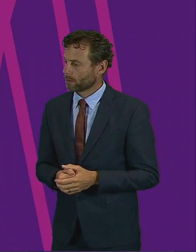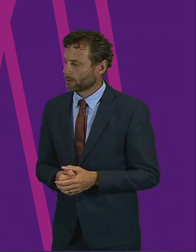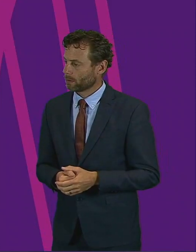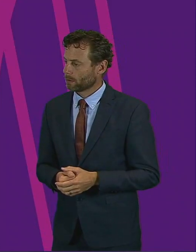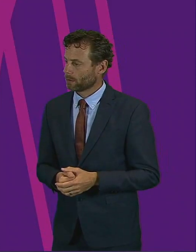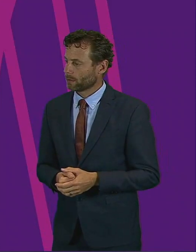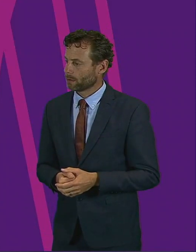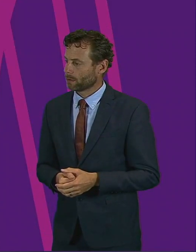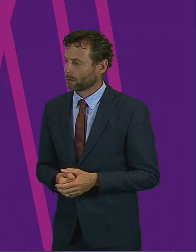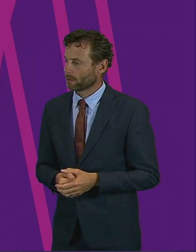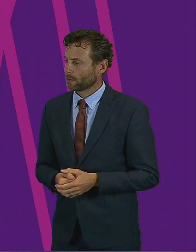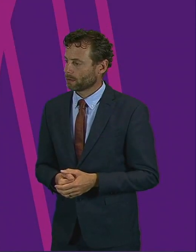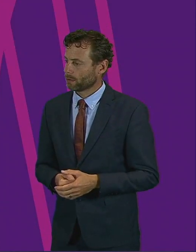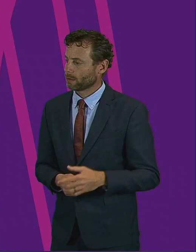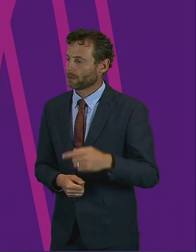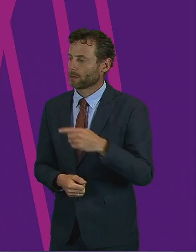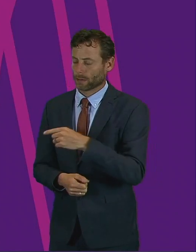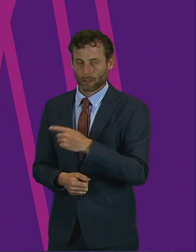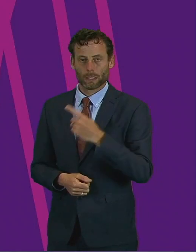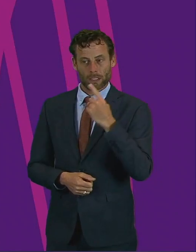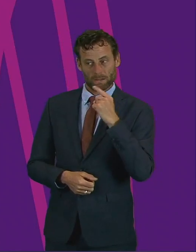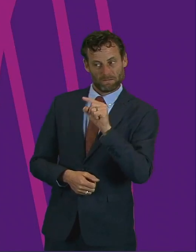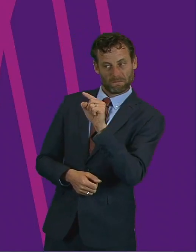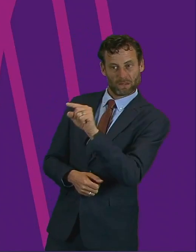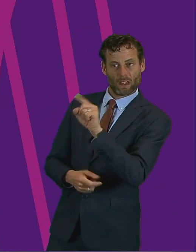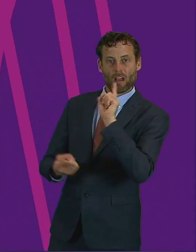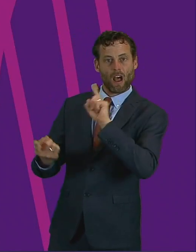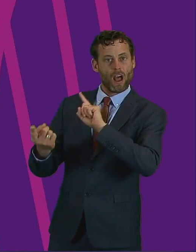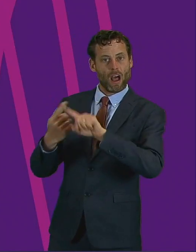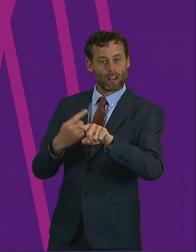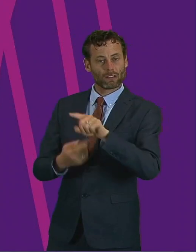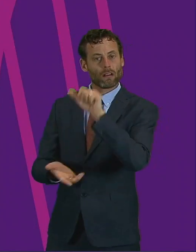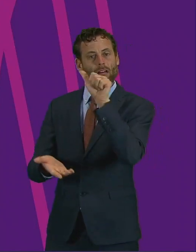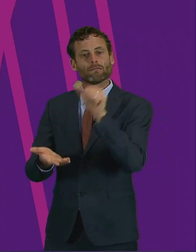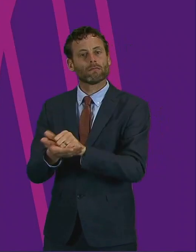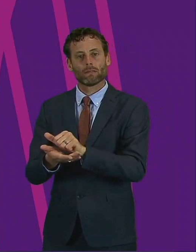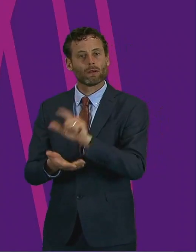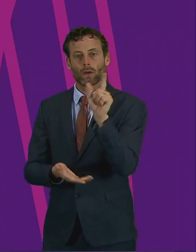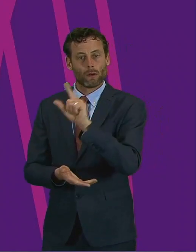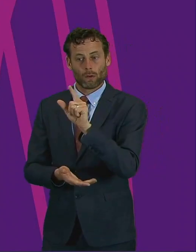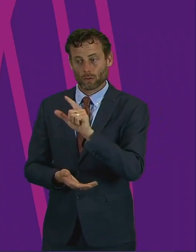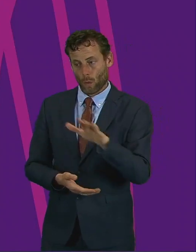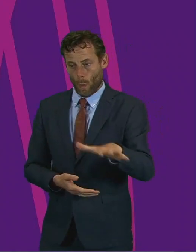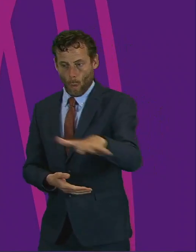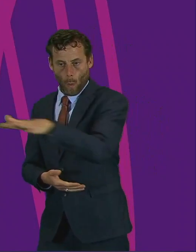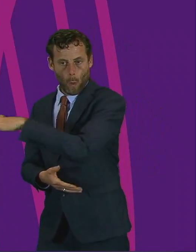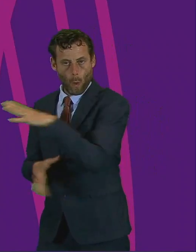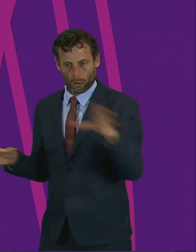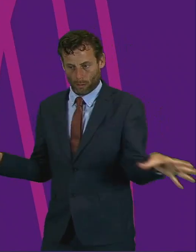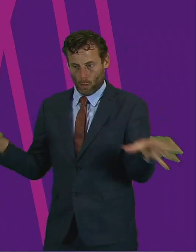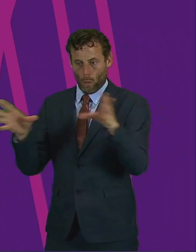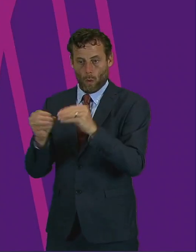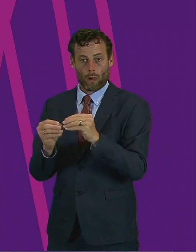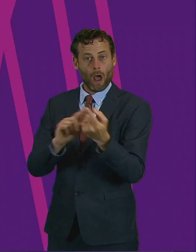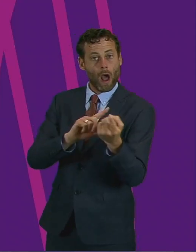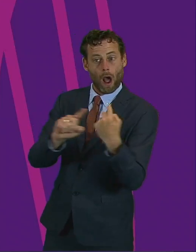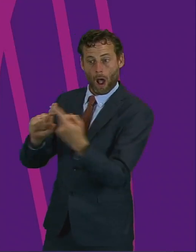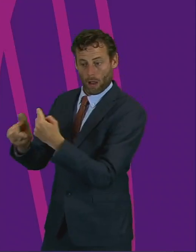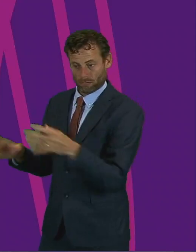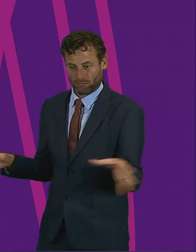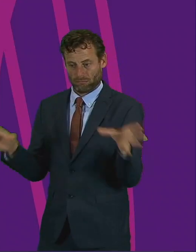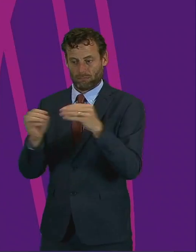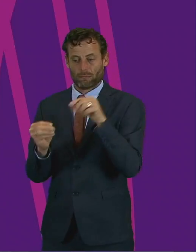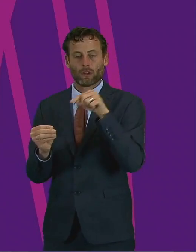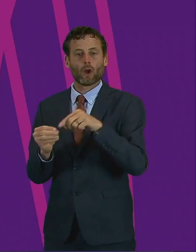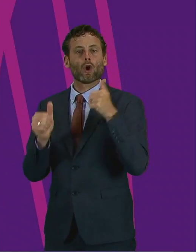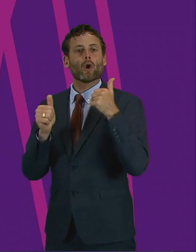Rabbi Lazar's answer is the correct one, as it encapsulates all the other answers. A good